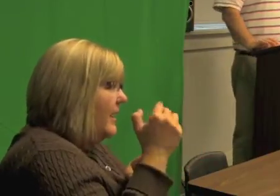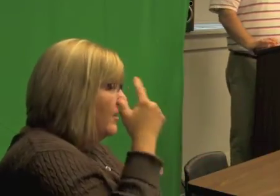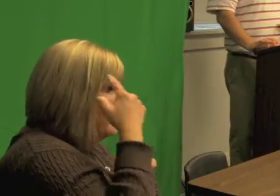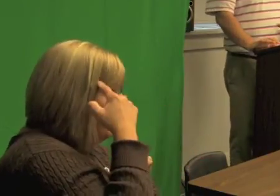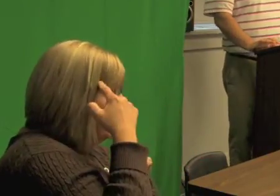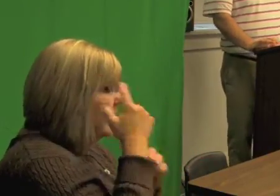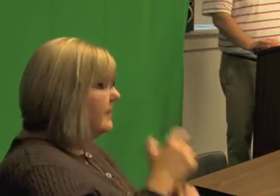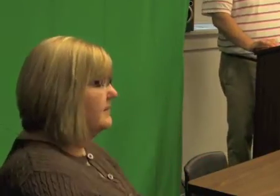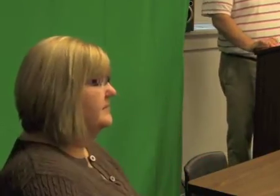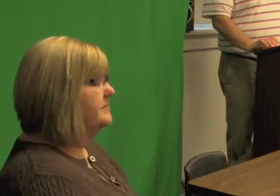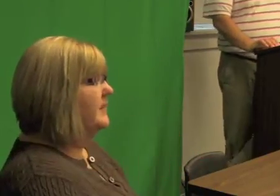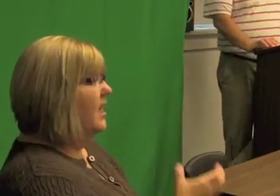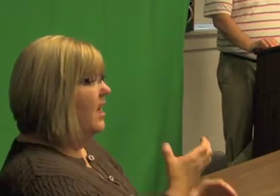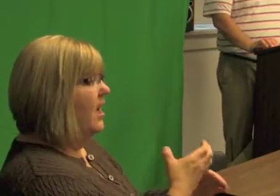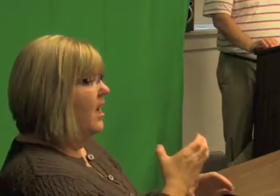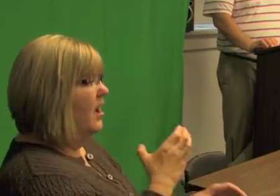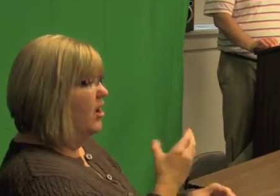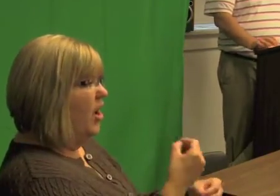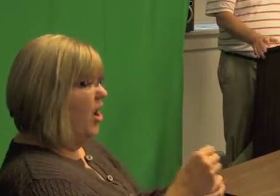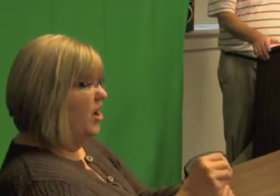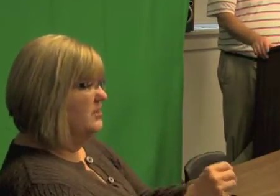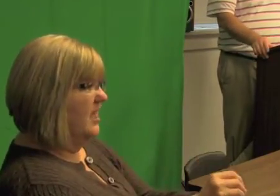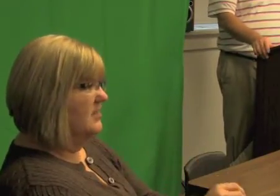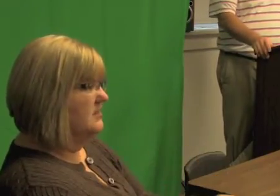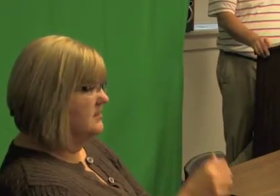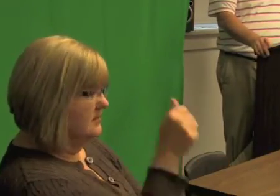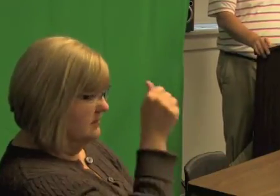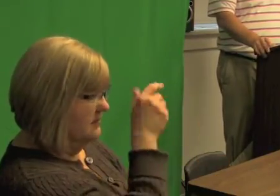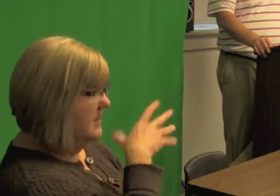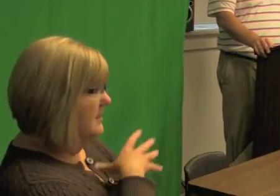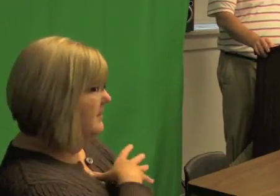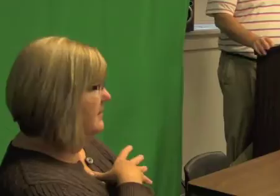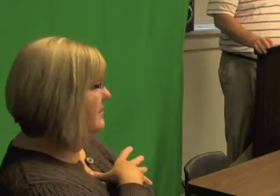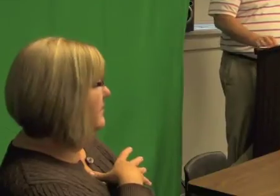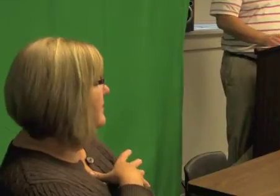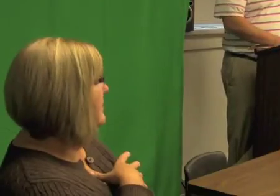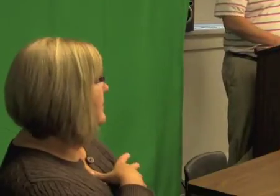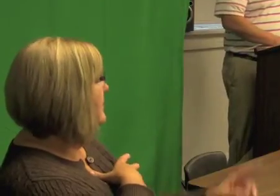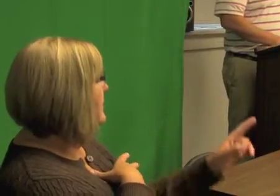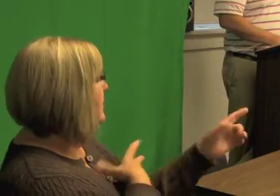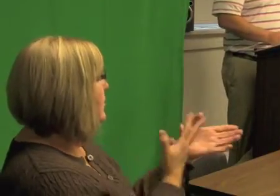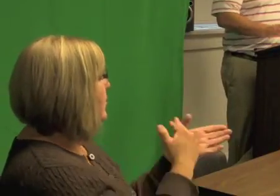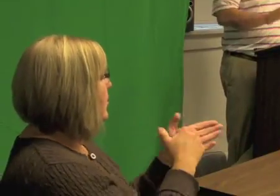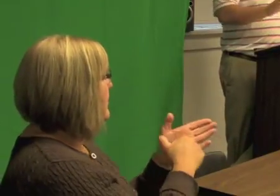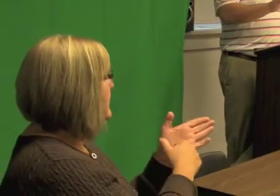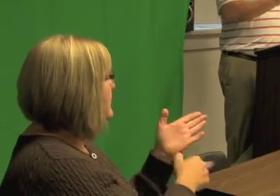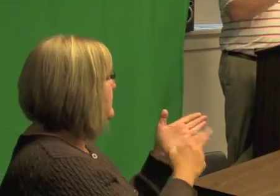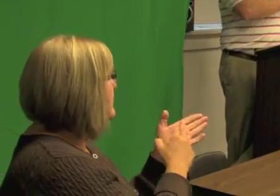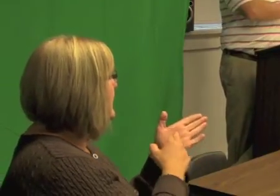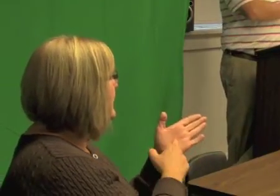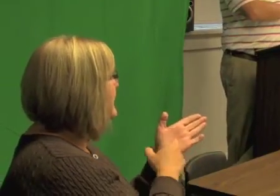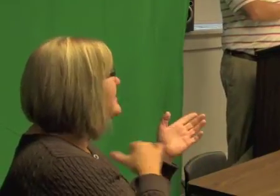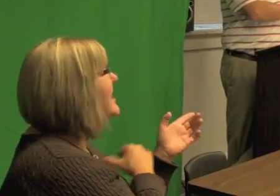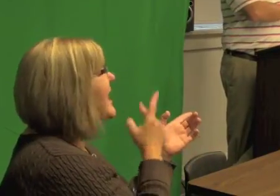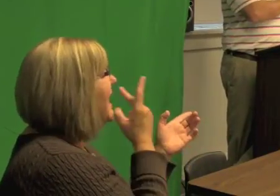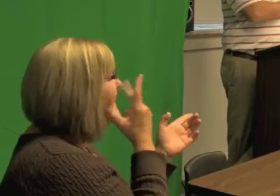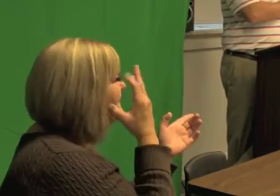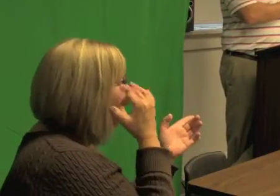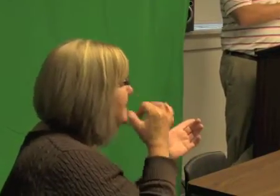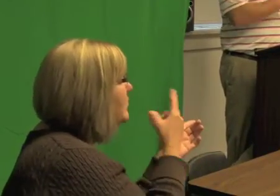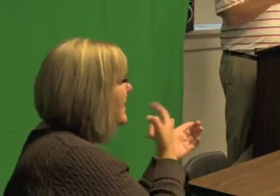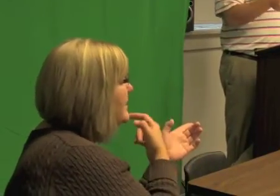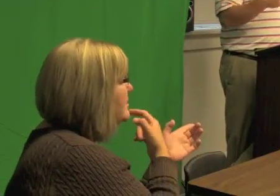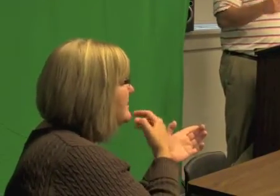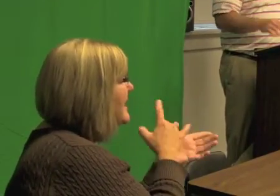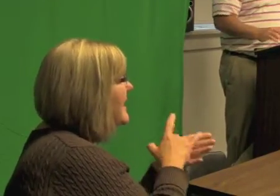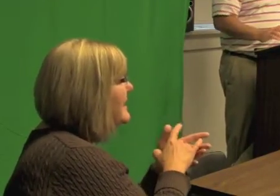A car salesman. Repetition. I can see why you'd go with